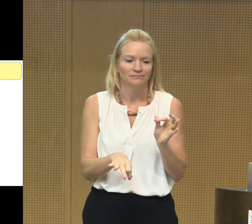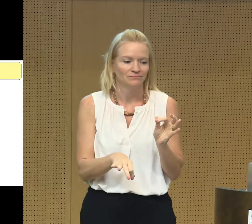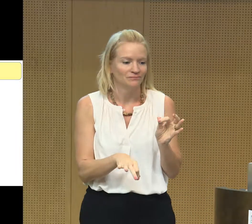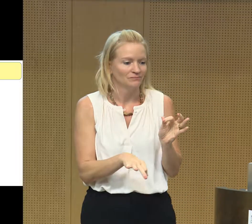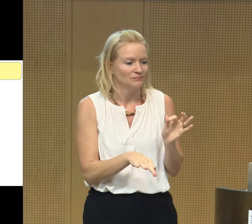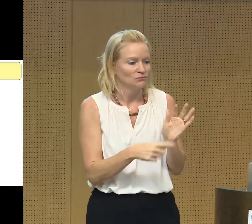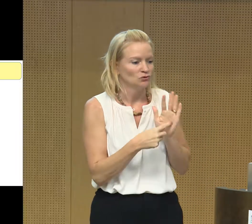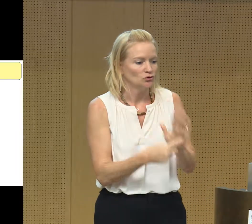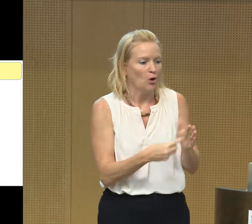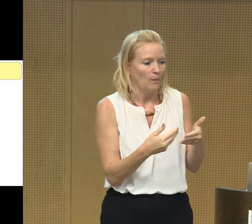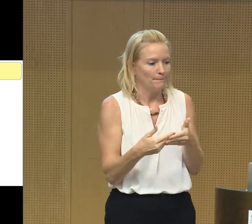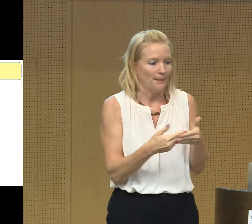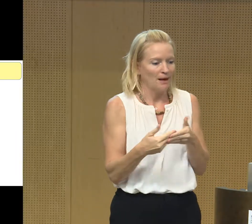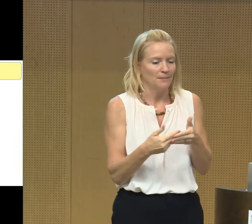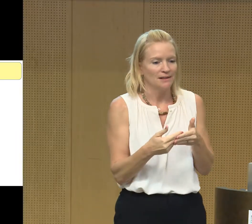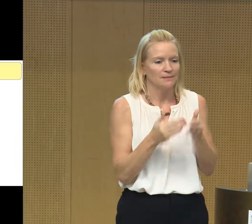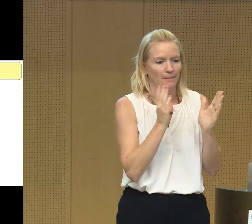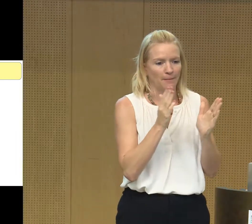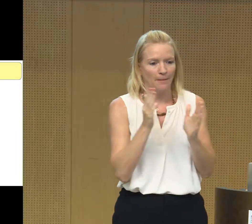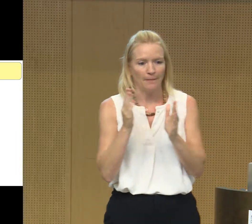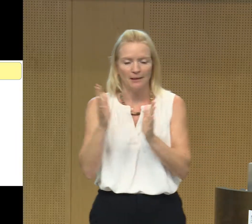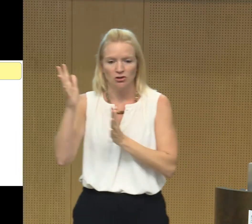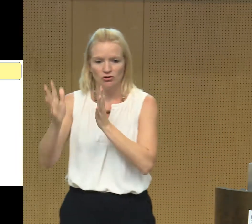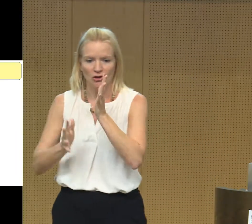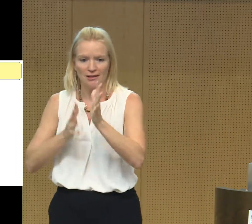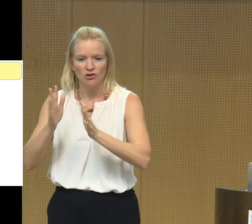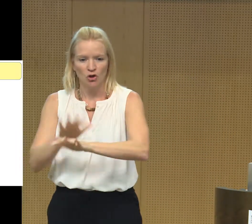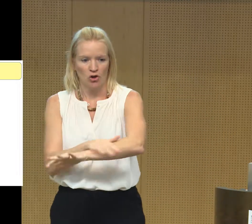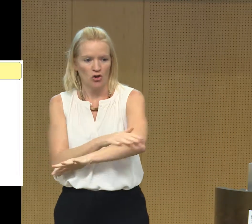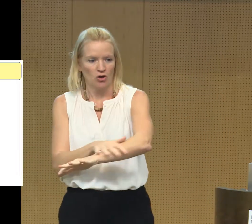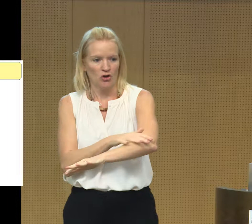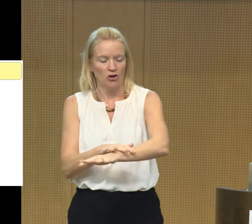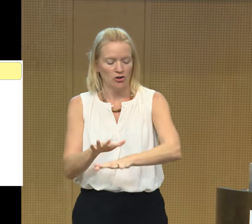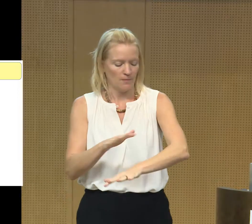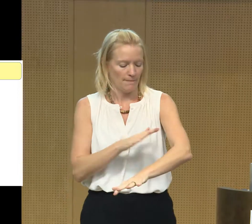It was very simple. We showed babies a variety of gestures,